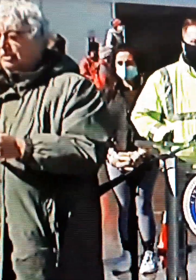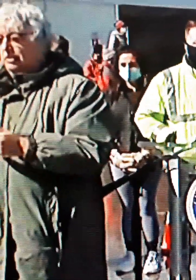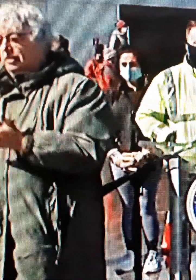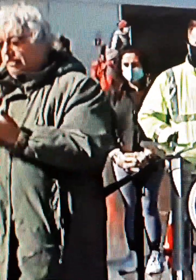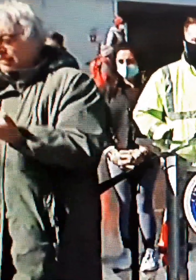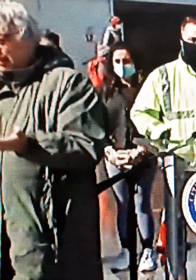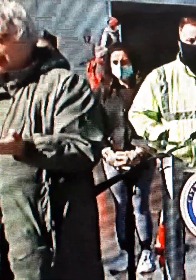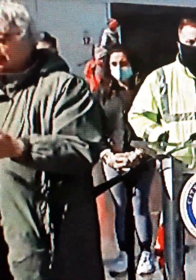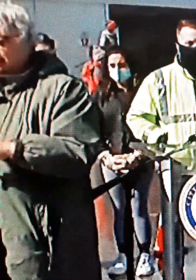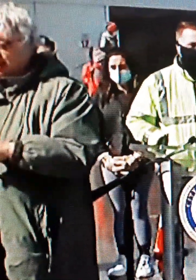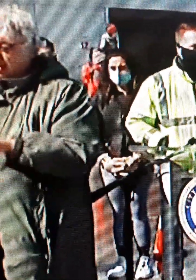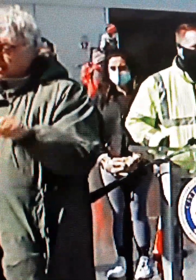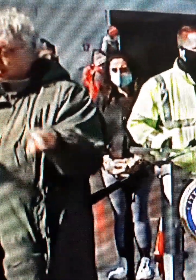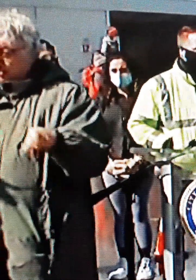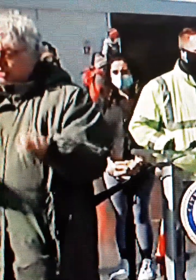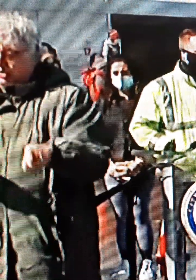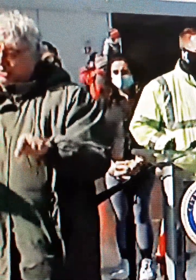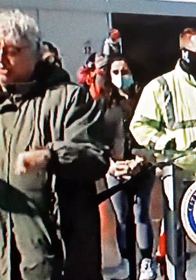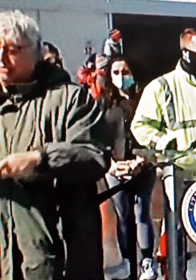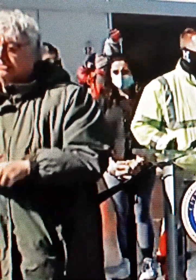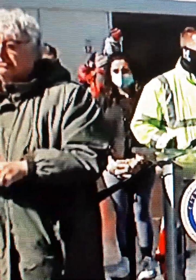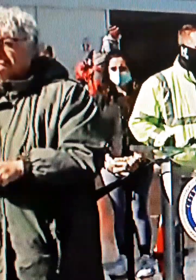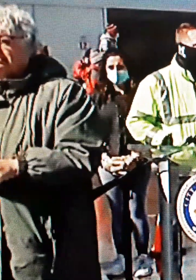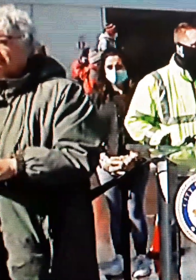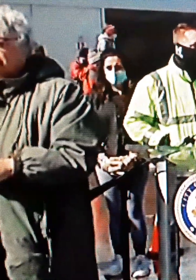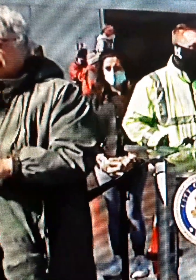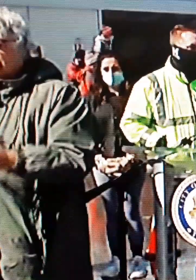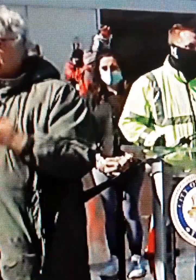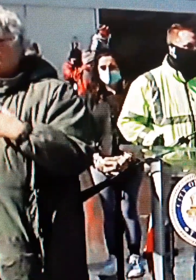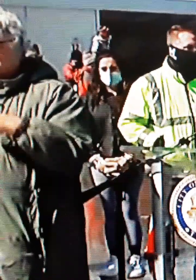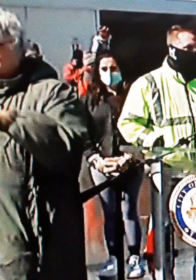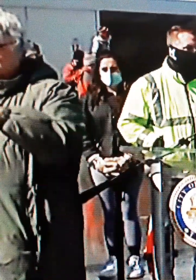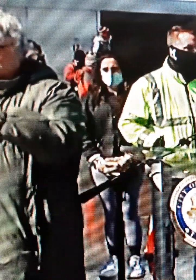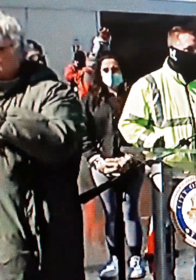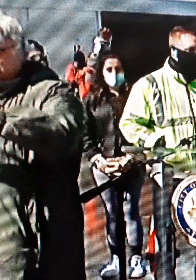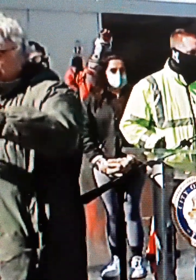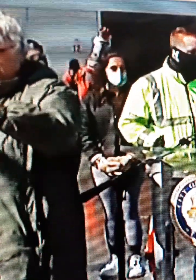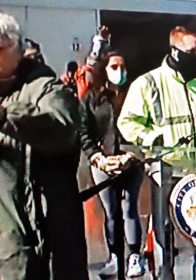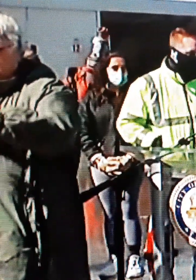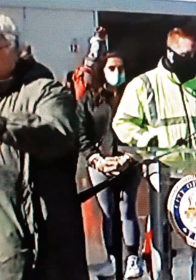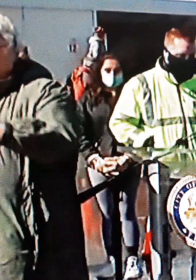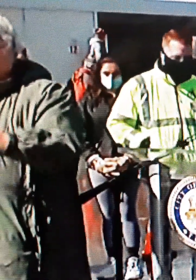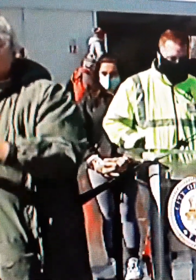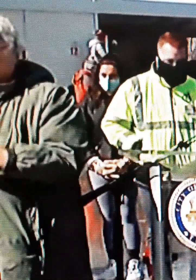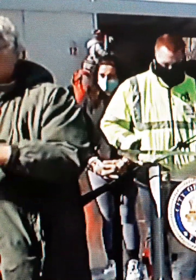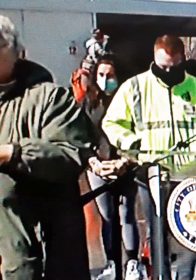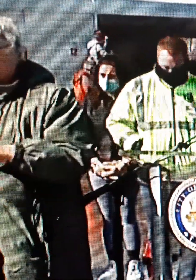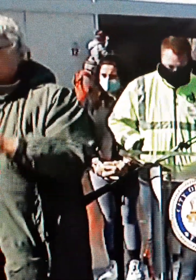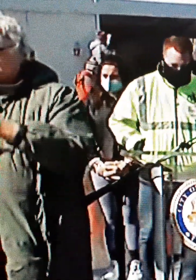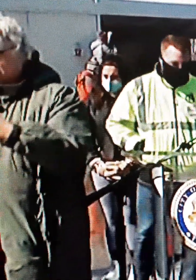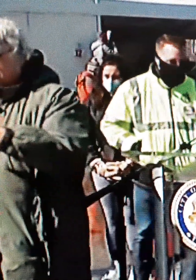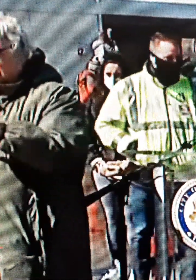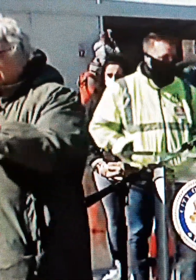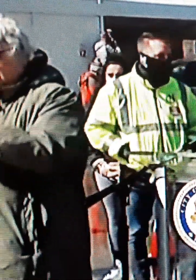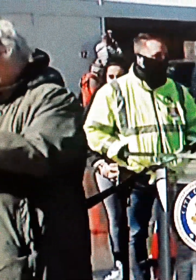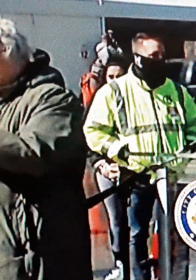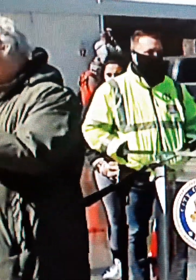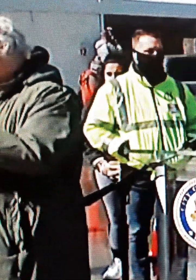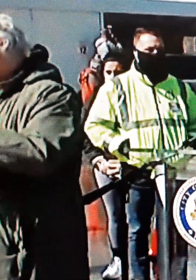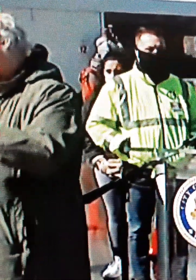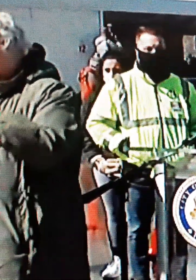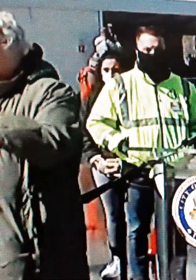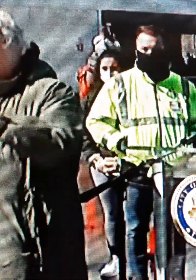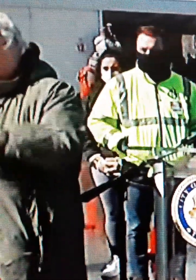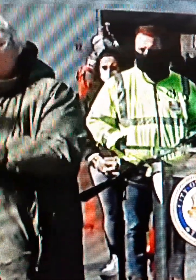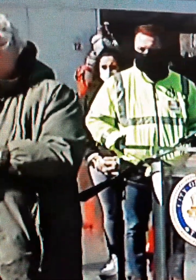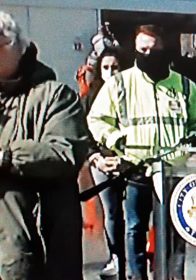people's streets. We intend to resume some sort of normal schedule in terms of the recycling bin. We've been picking up the